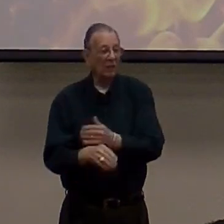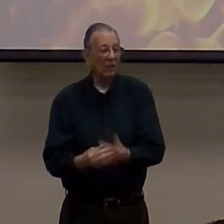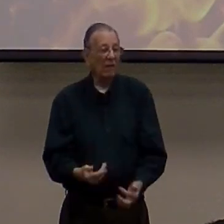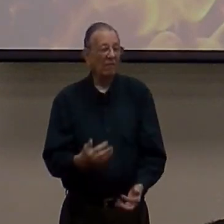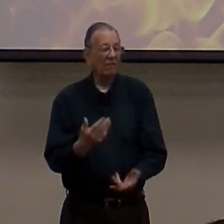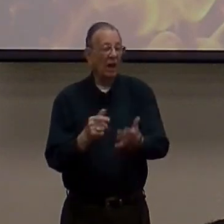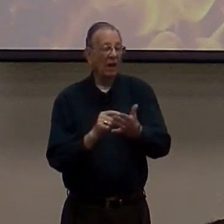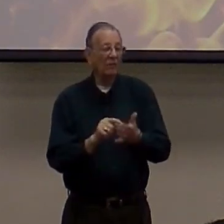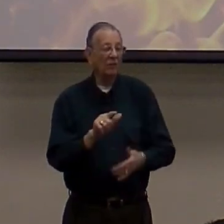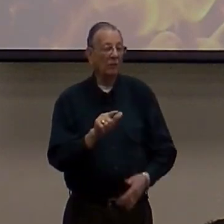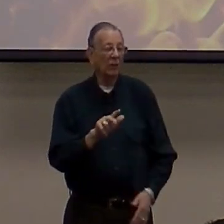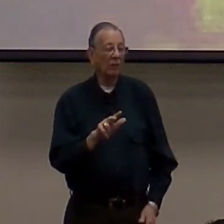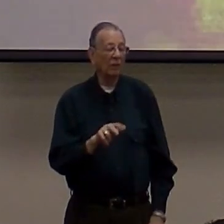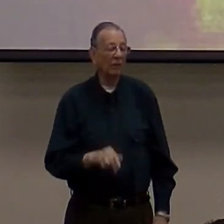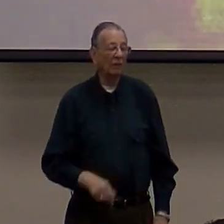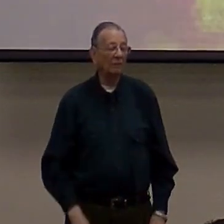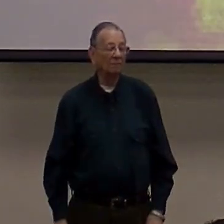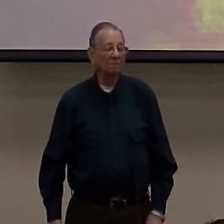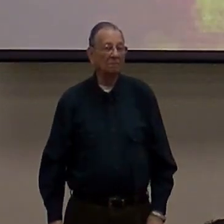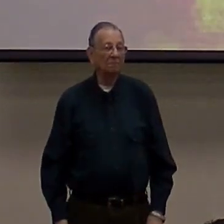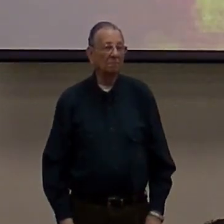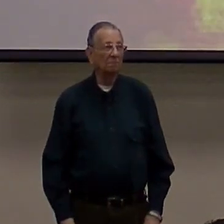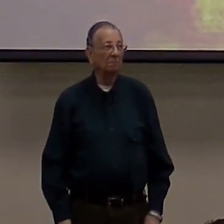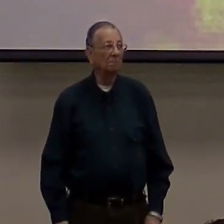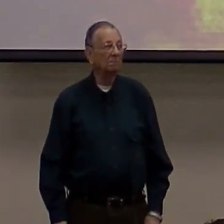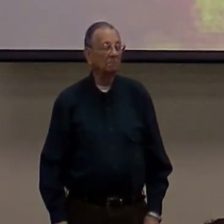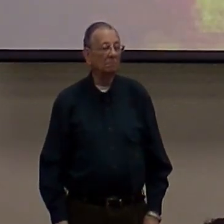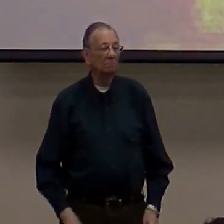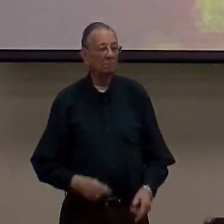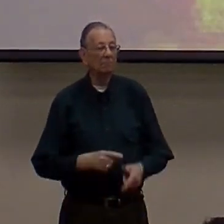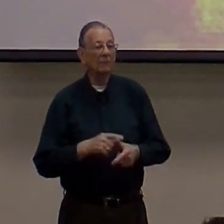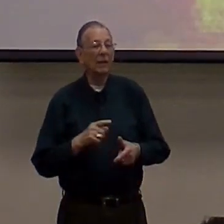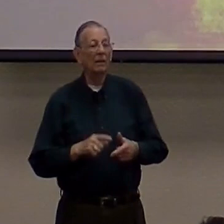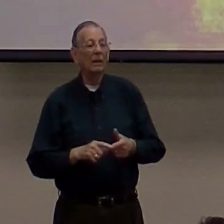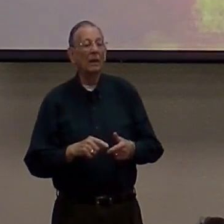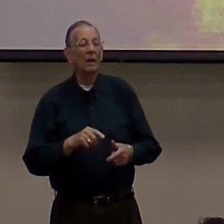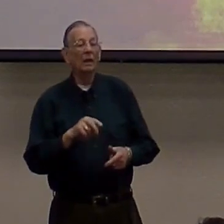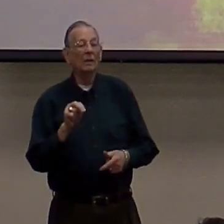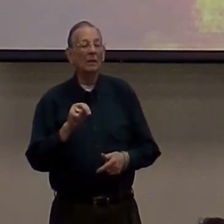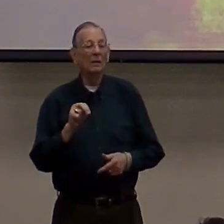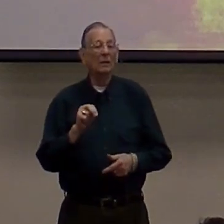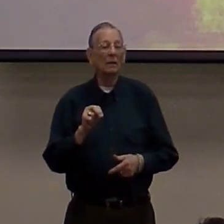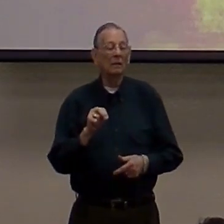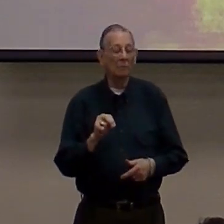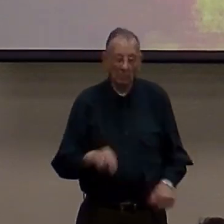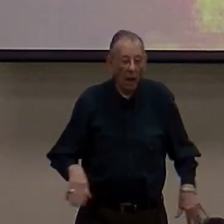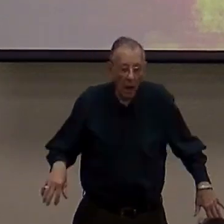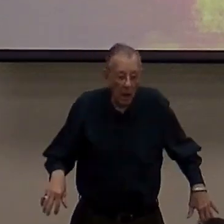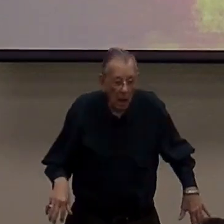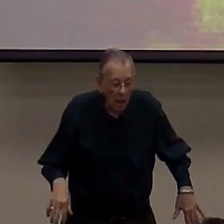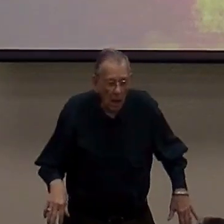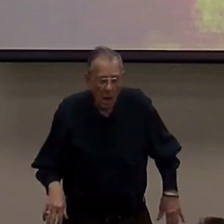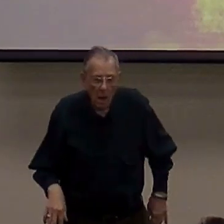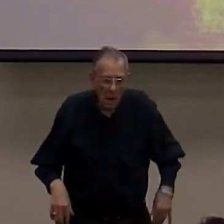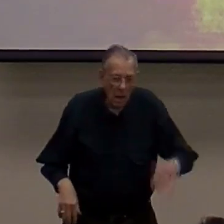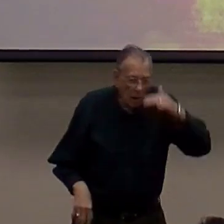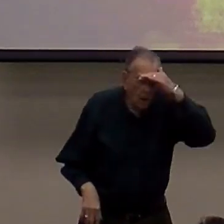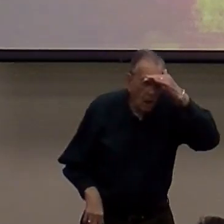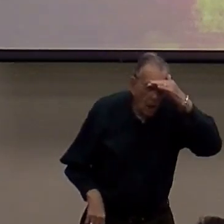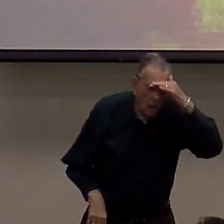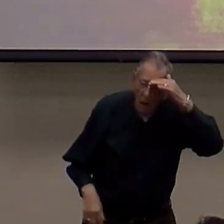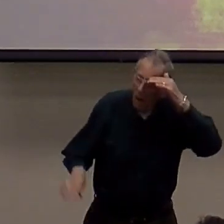Verse 23. Kevin? Then King Nebuchadnezzar leaped to his feet in amazement and asked his